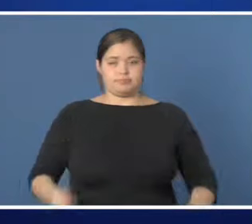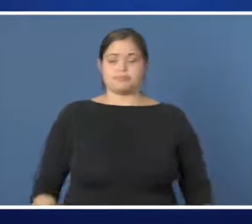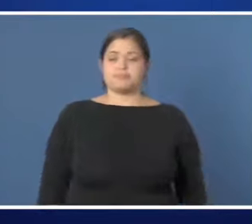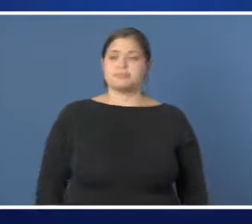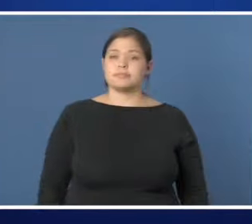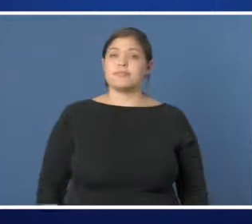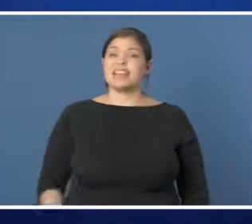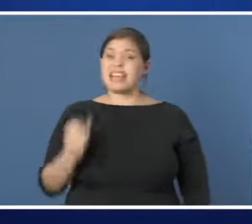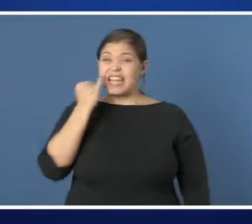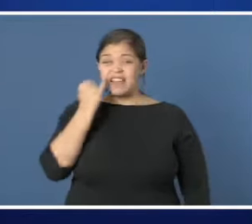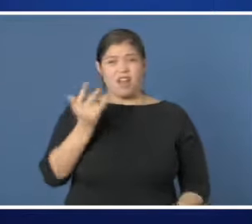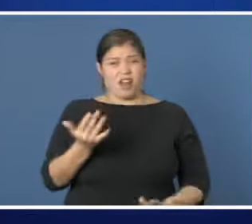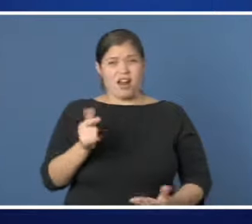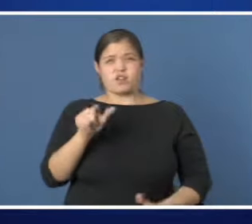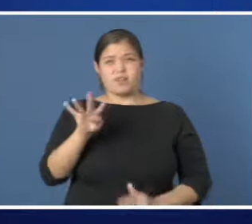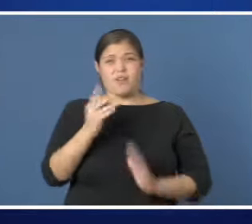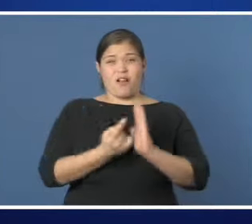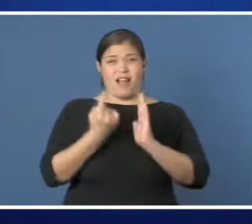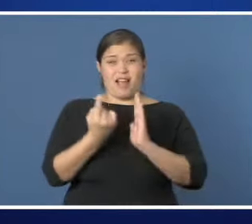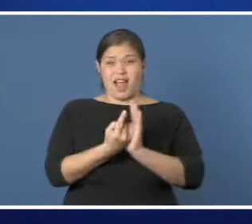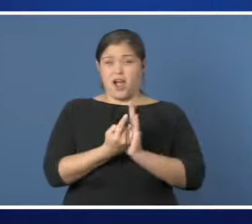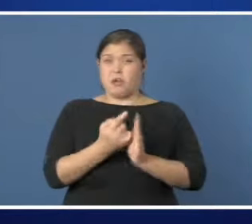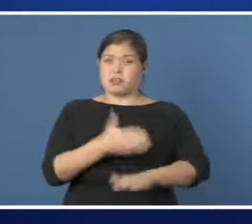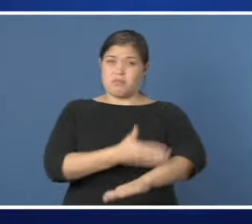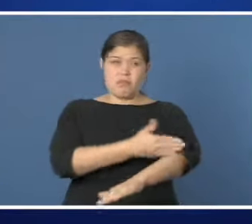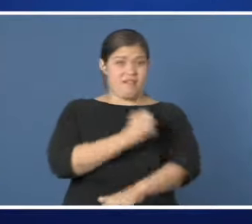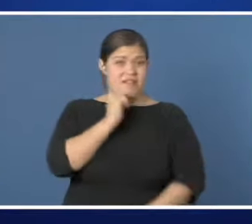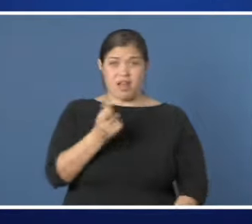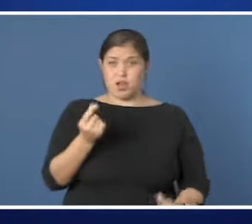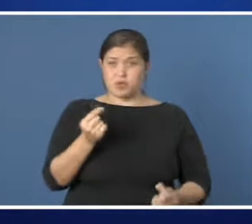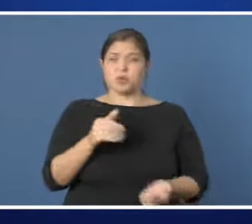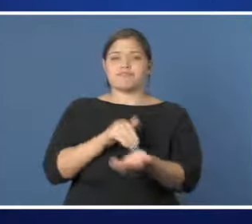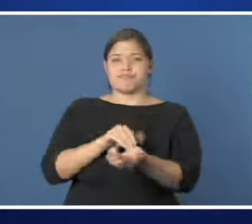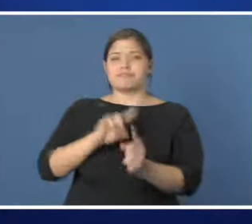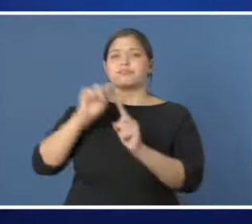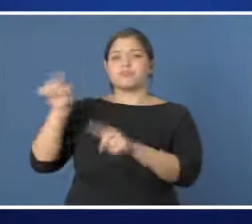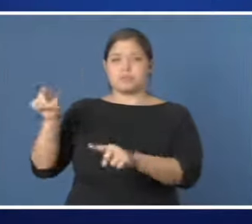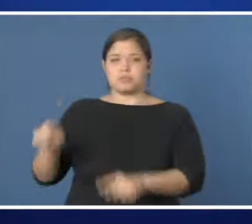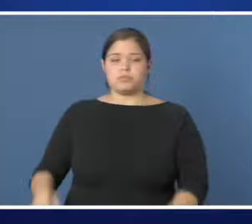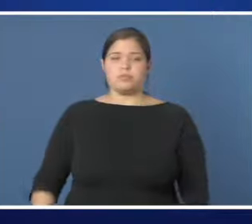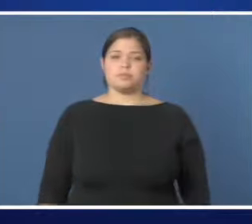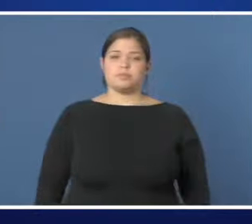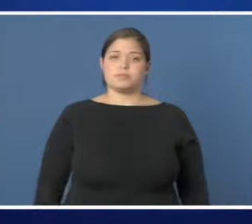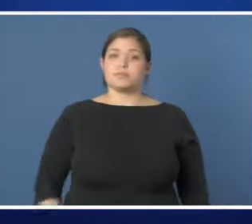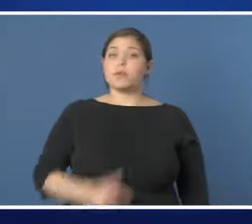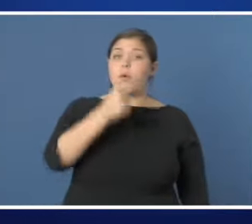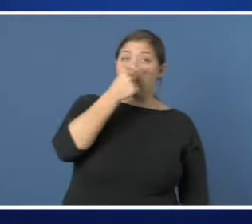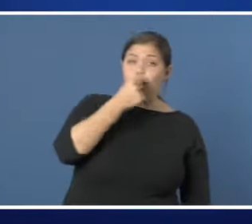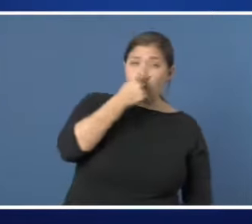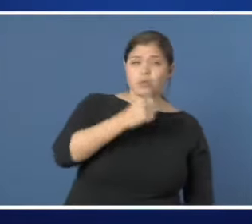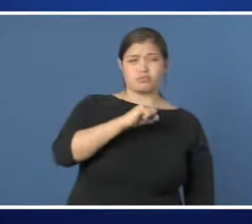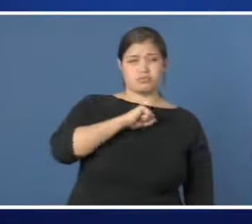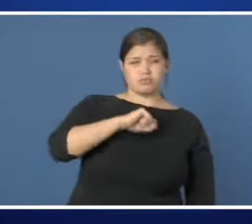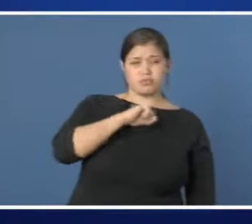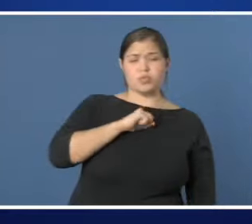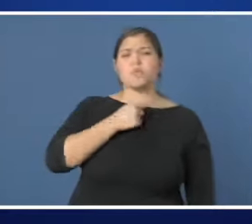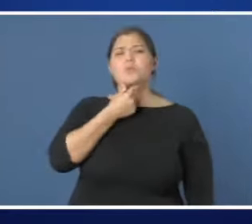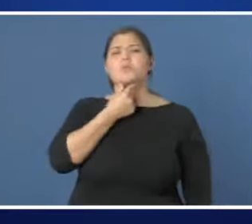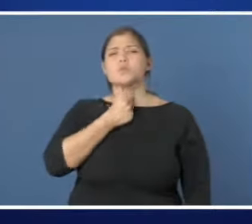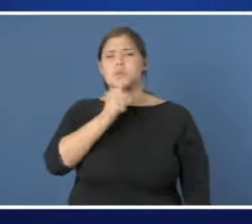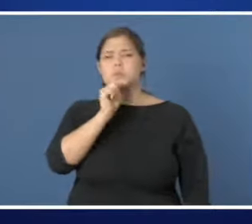itching. If not improved in 24 hours, seek referral for medical treatment.